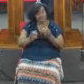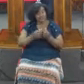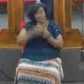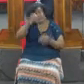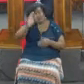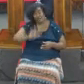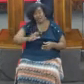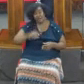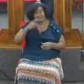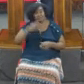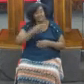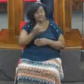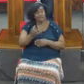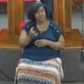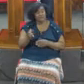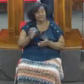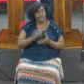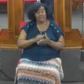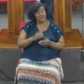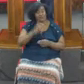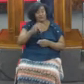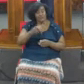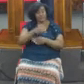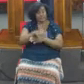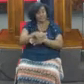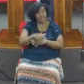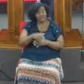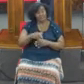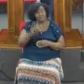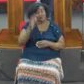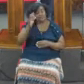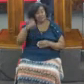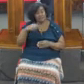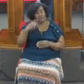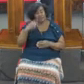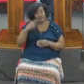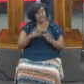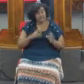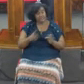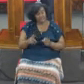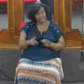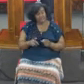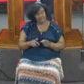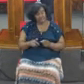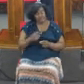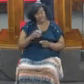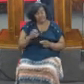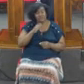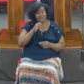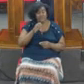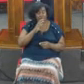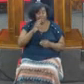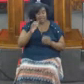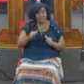I assure you that awareness tonight and preachers haven't did it. I assure you that people not have the